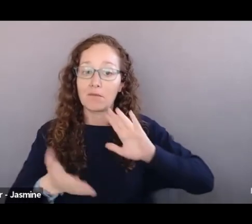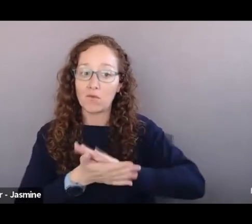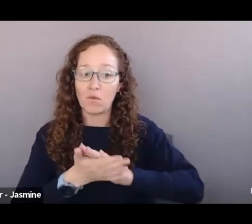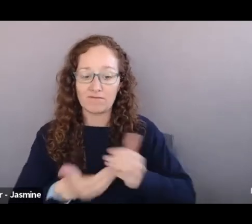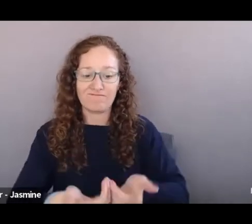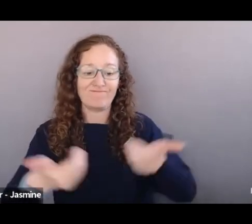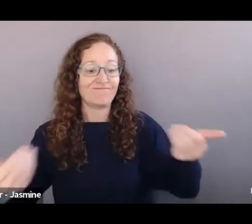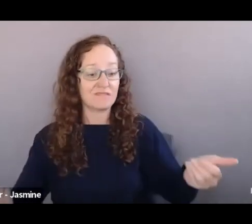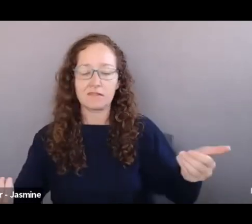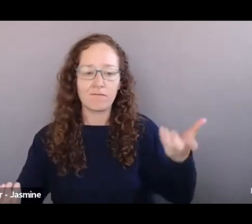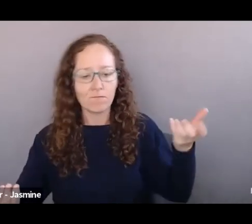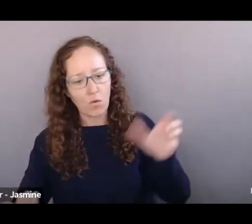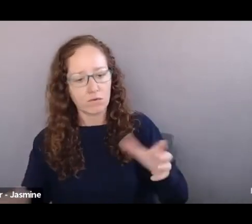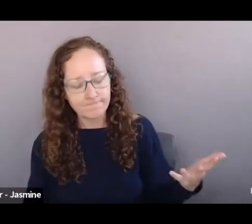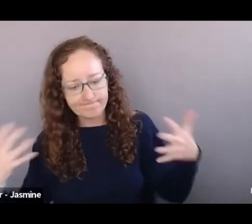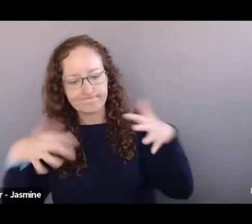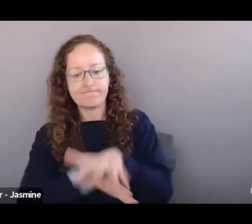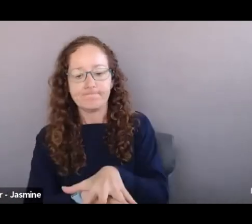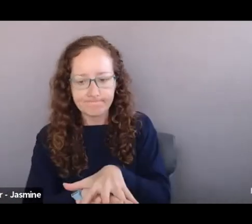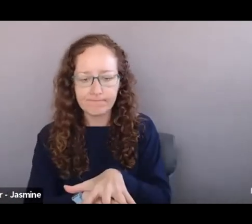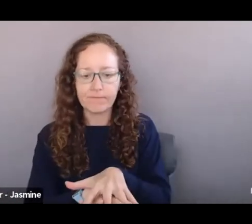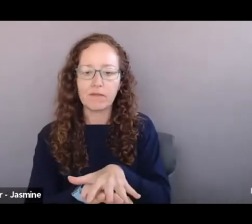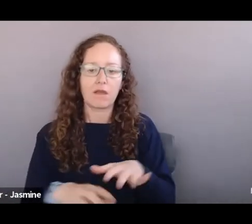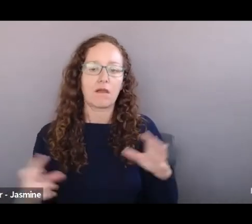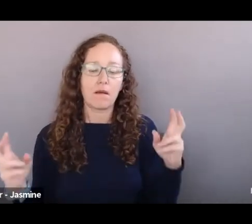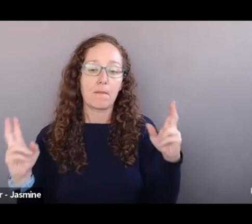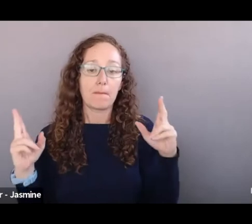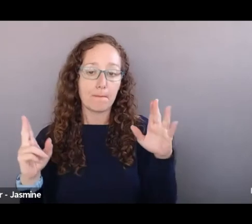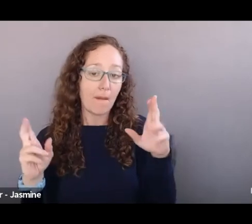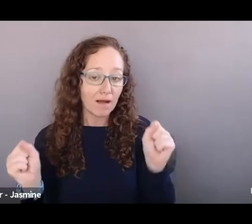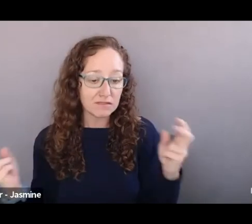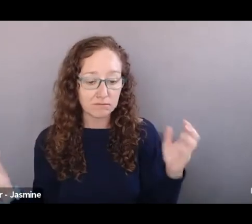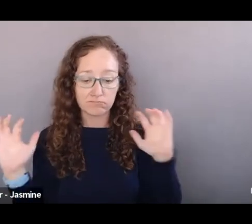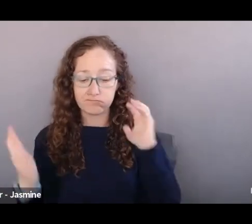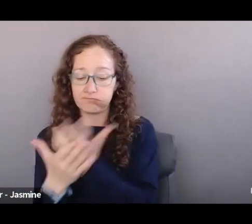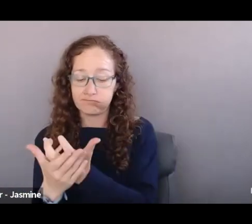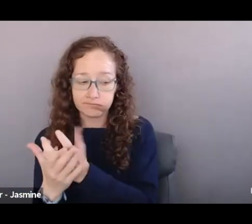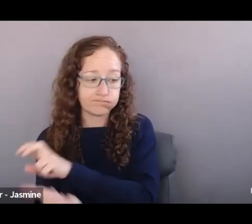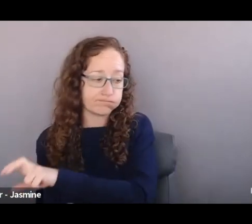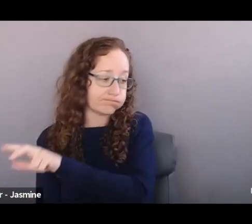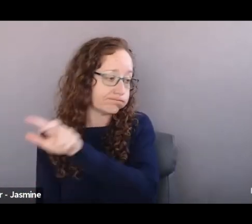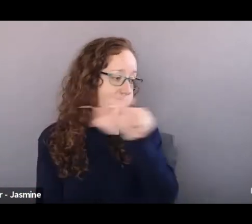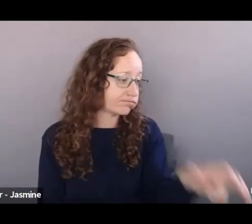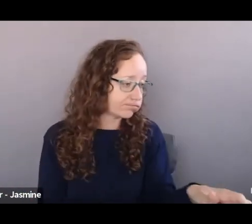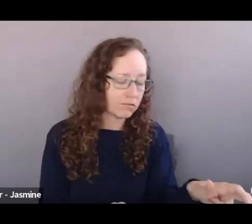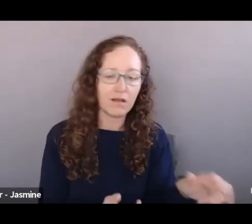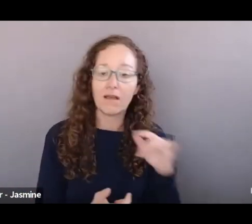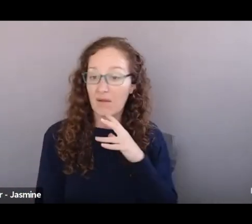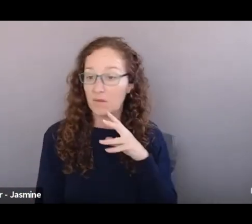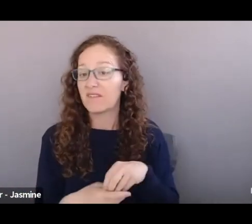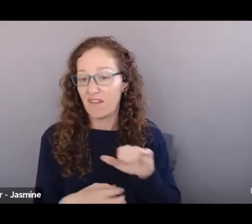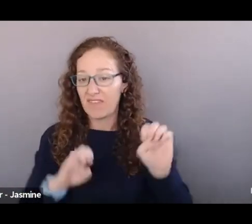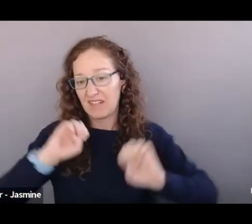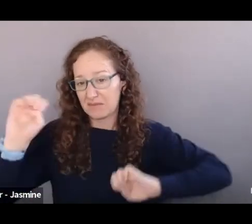great American experiment of racial integration, desegregation, busing that transported me and my brothers